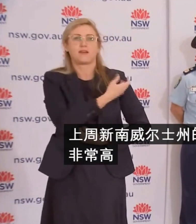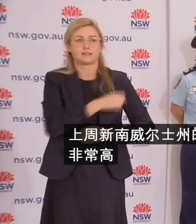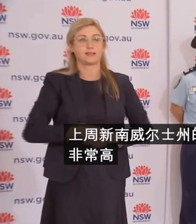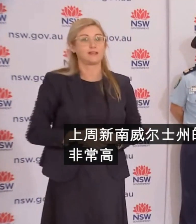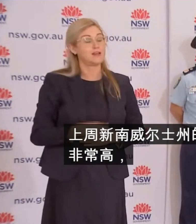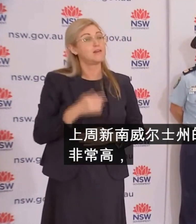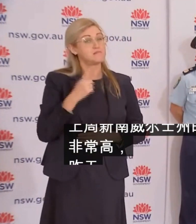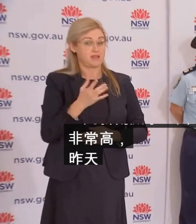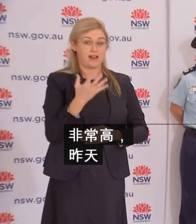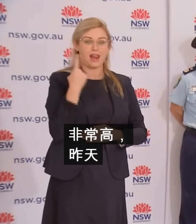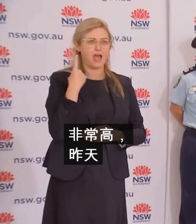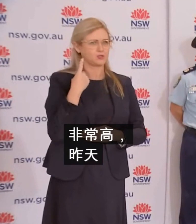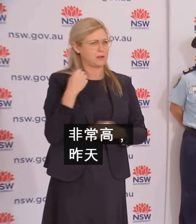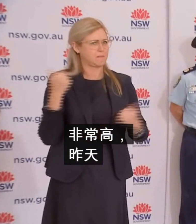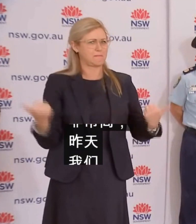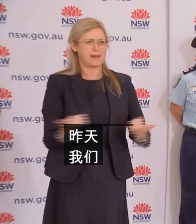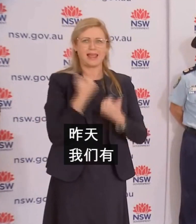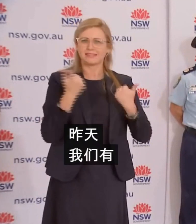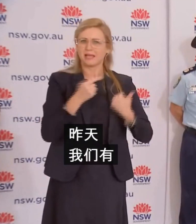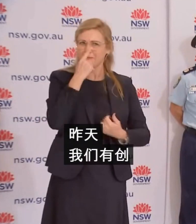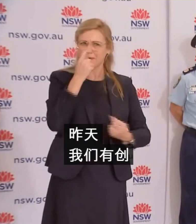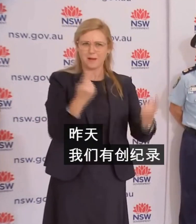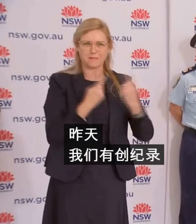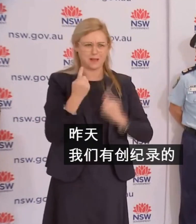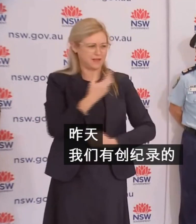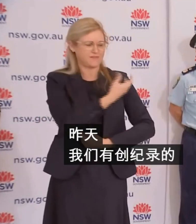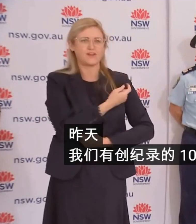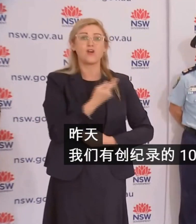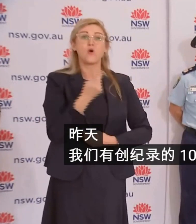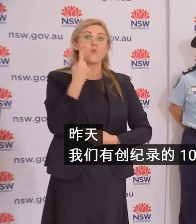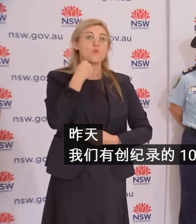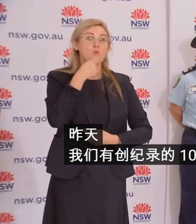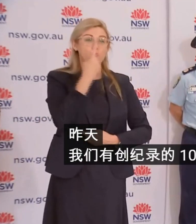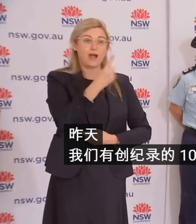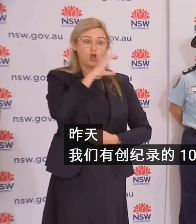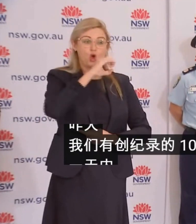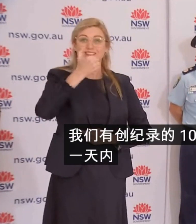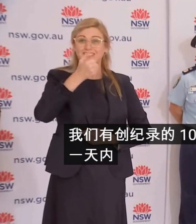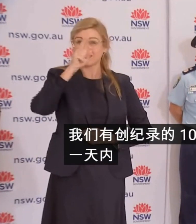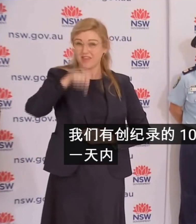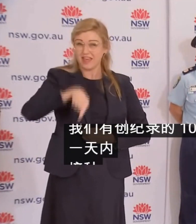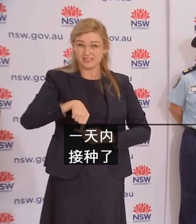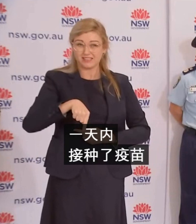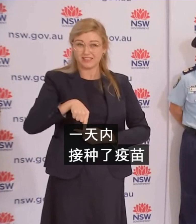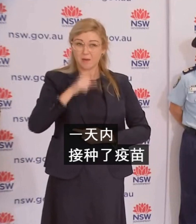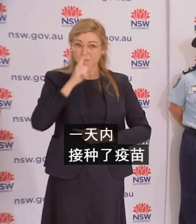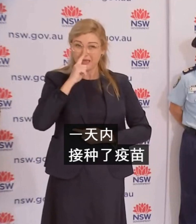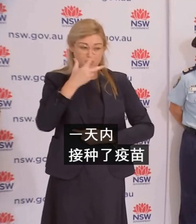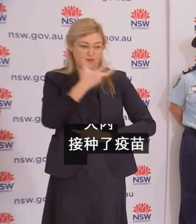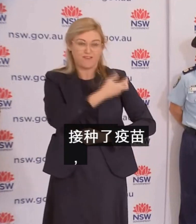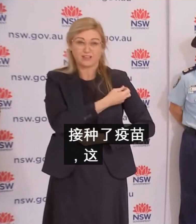been outstanding in the last week. Yesterday, we had a record 106,000 people in one day get a